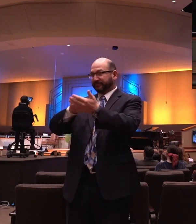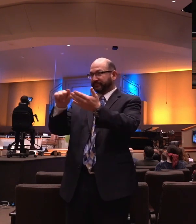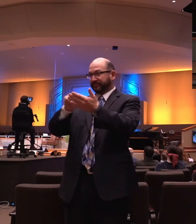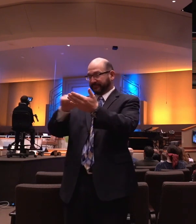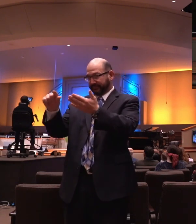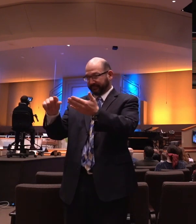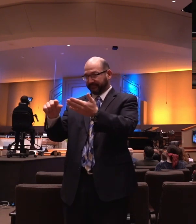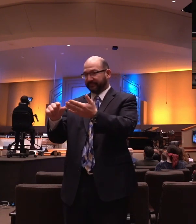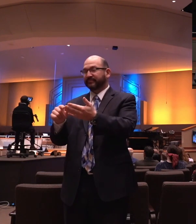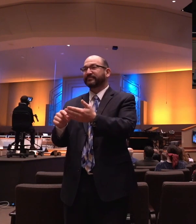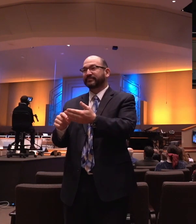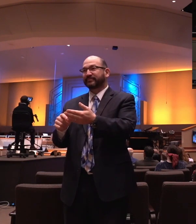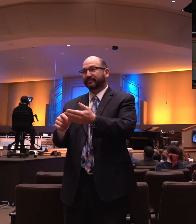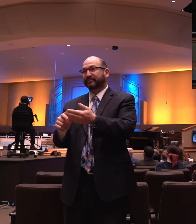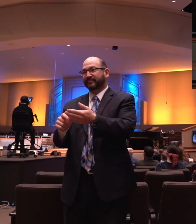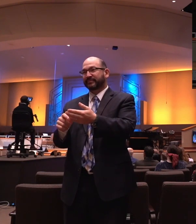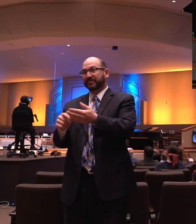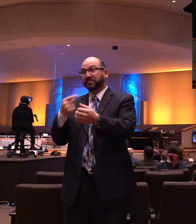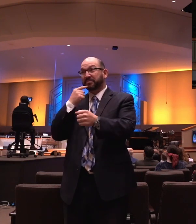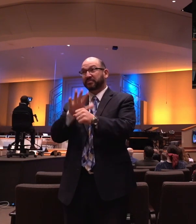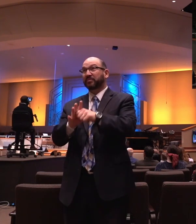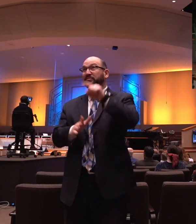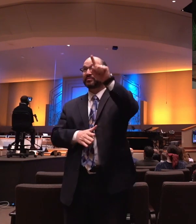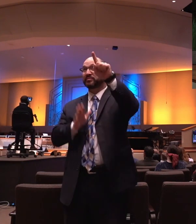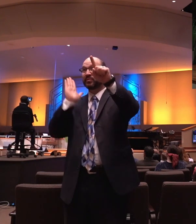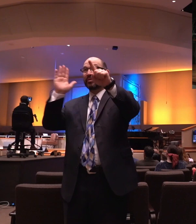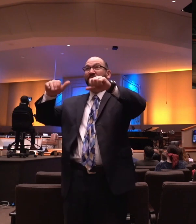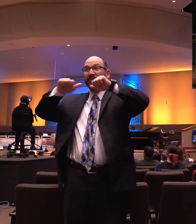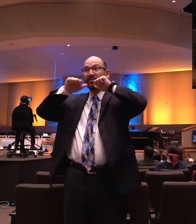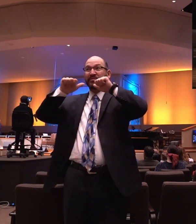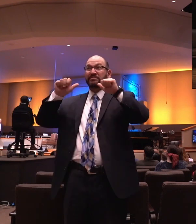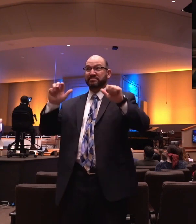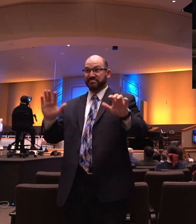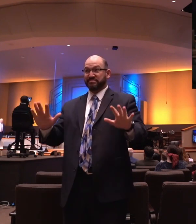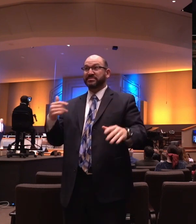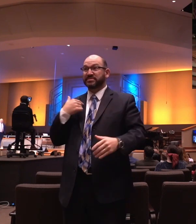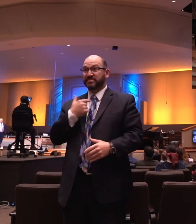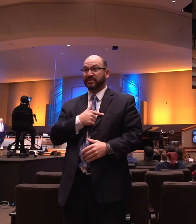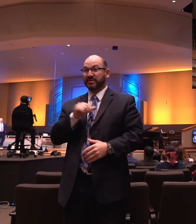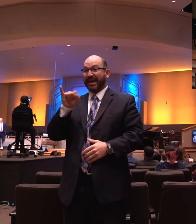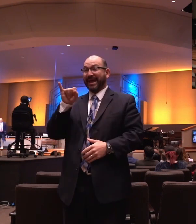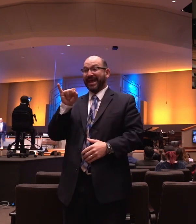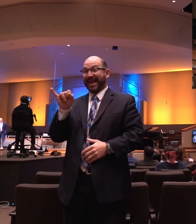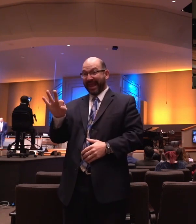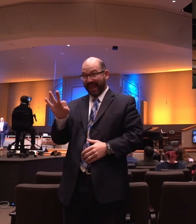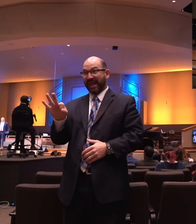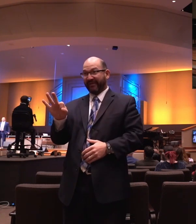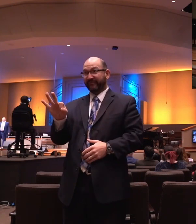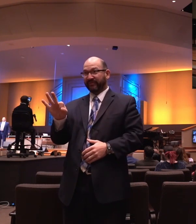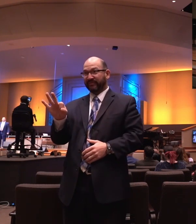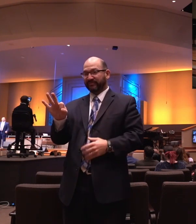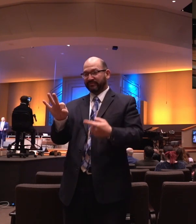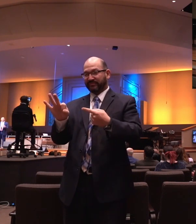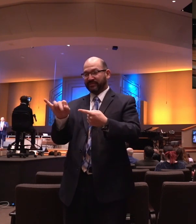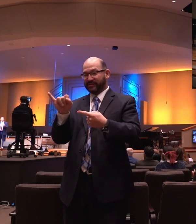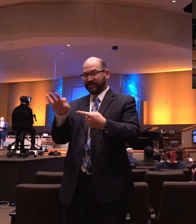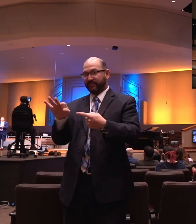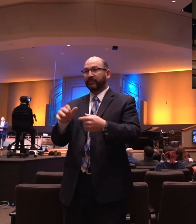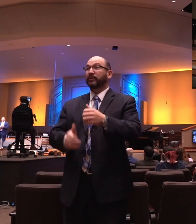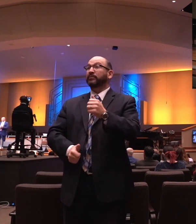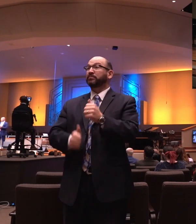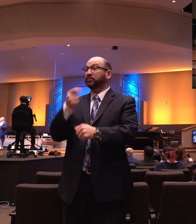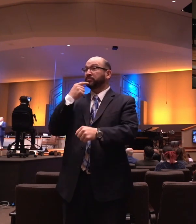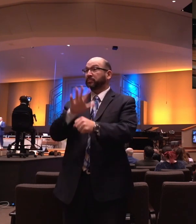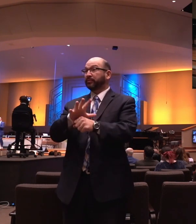the blessings of God. Now, it's a conditional passage. You know, most of the promises in the Bible are